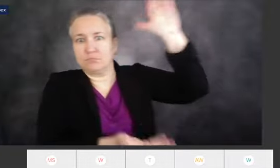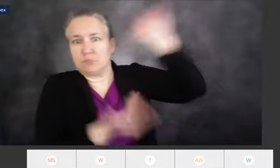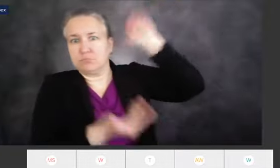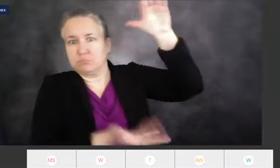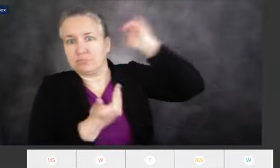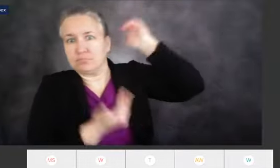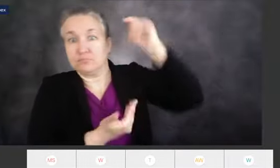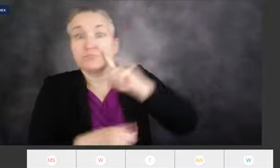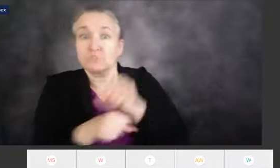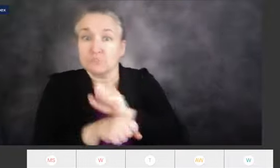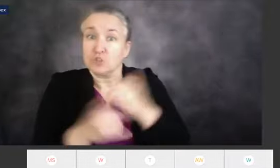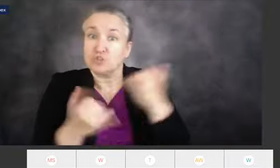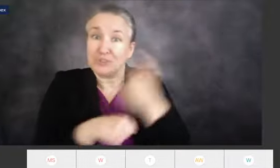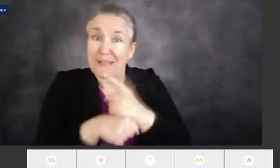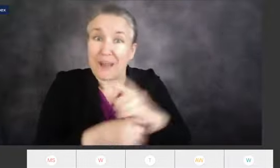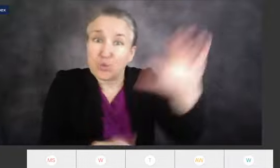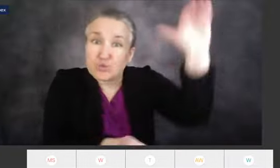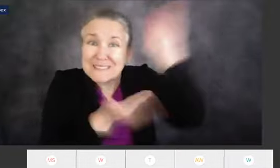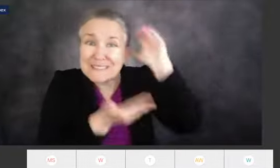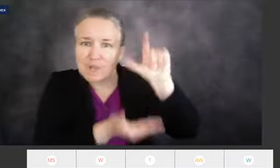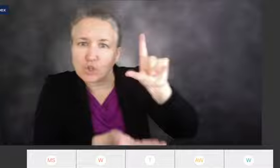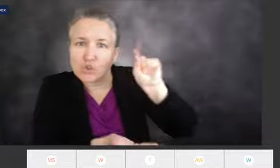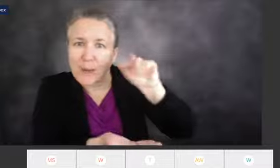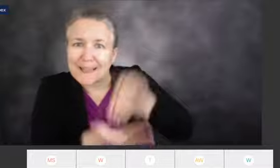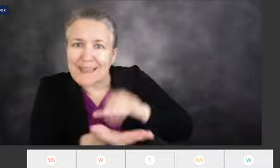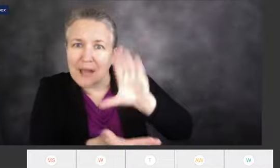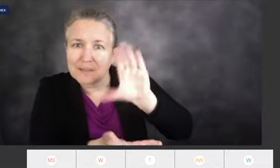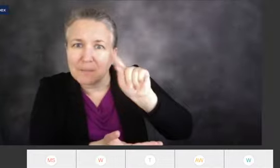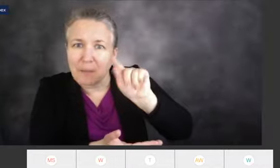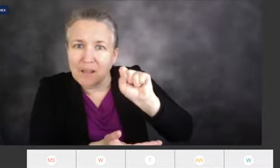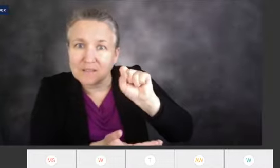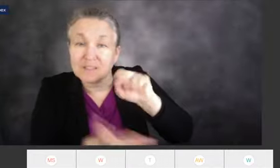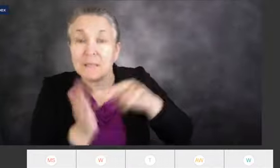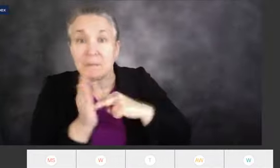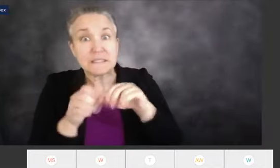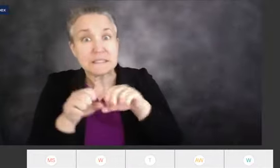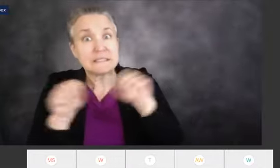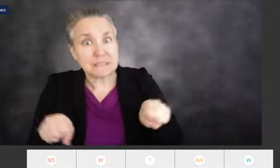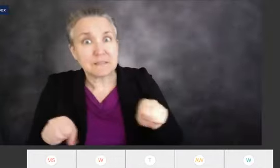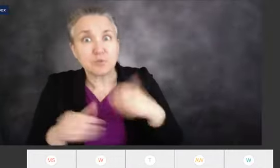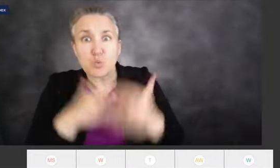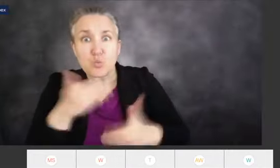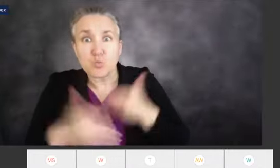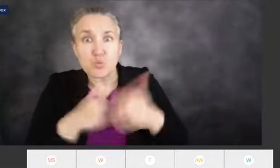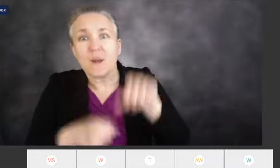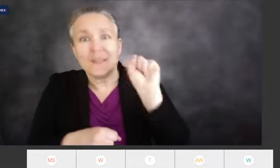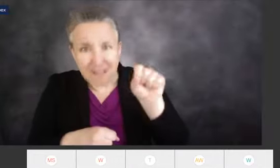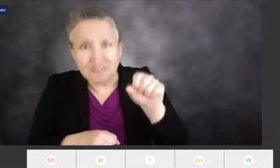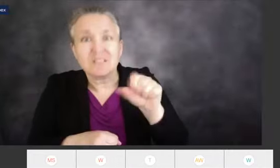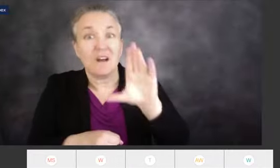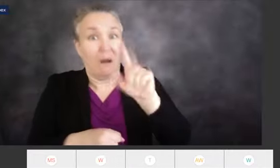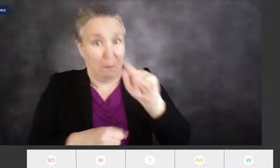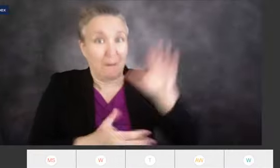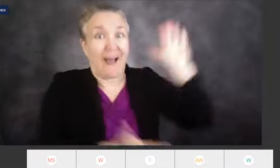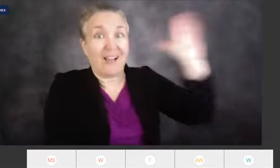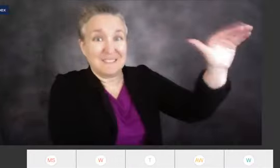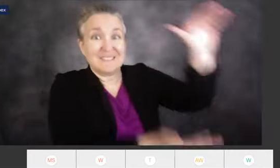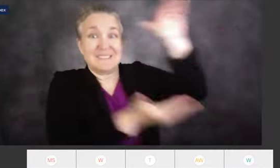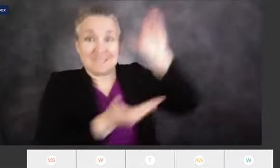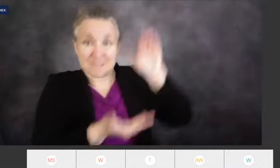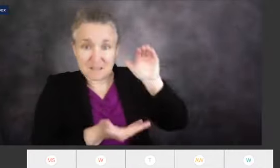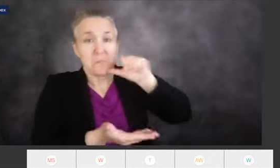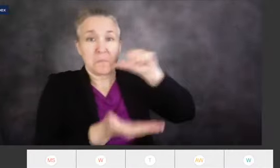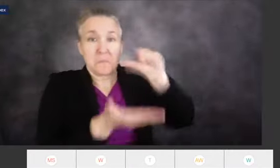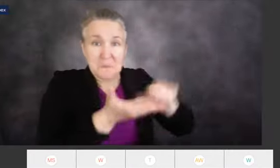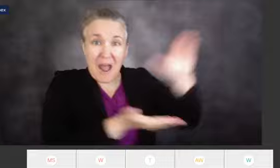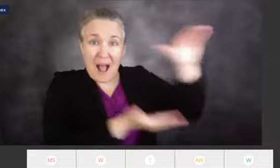today, 20,000 ballots arrived. So the system is working. We are receiving your ballots once they are either mailed or put into